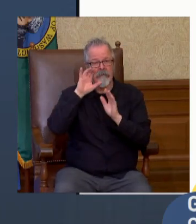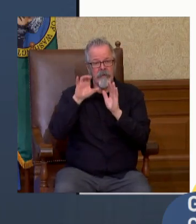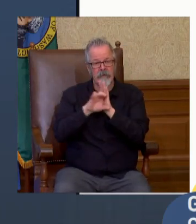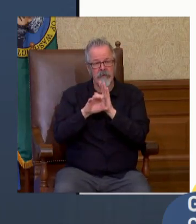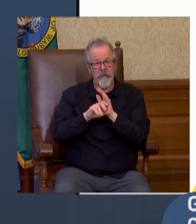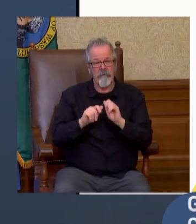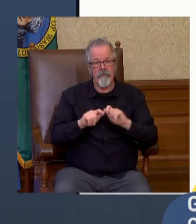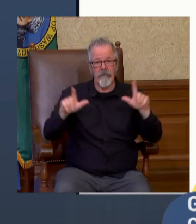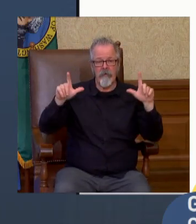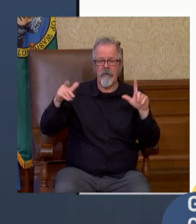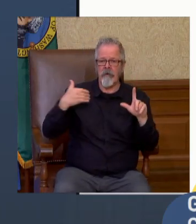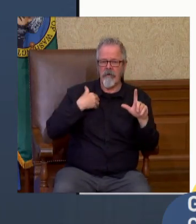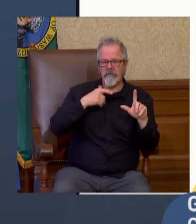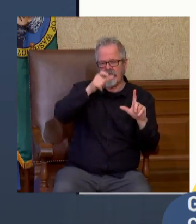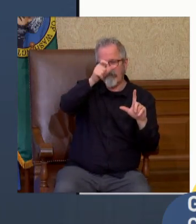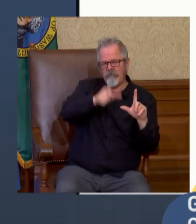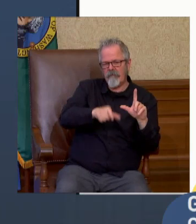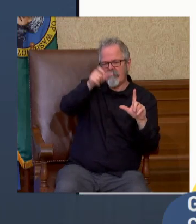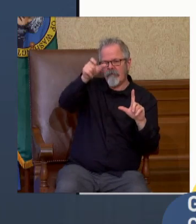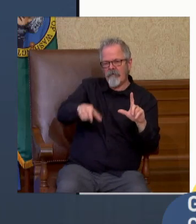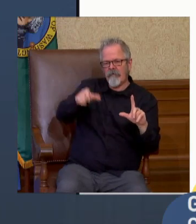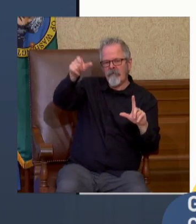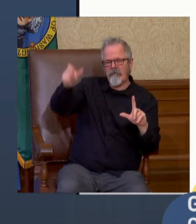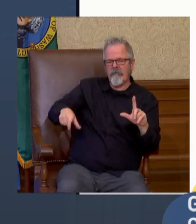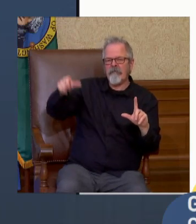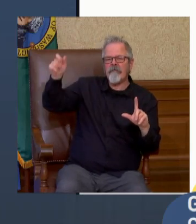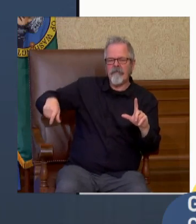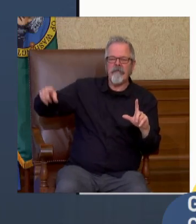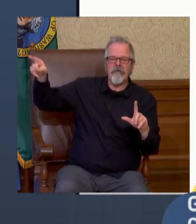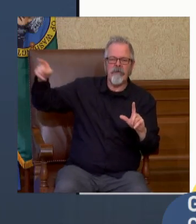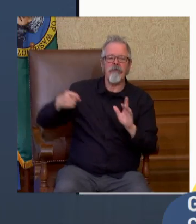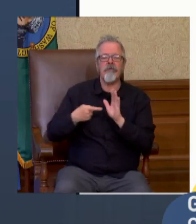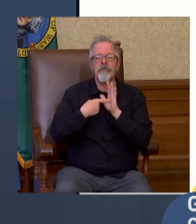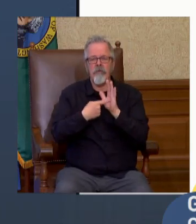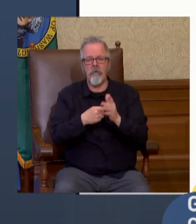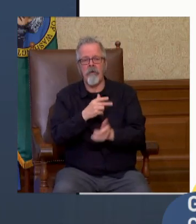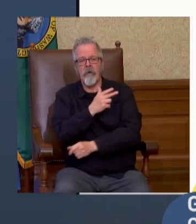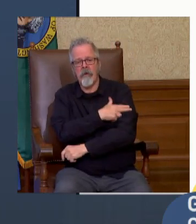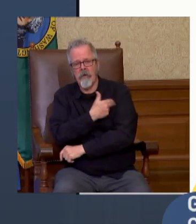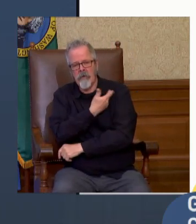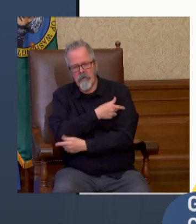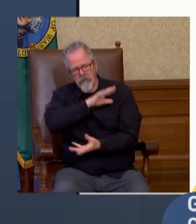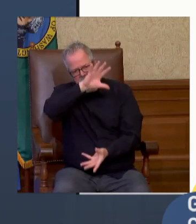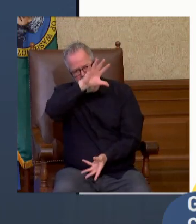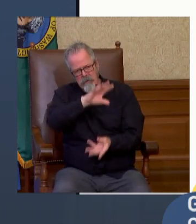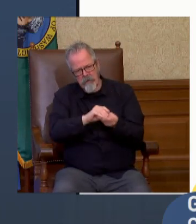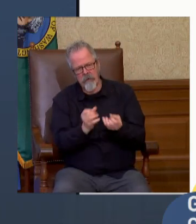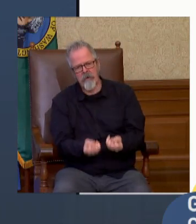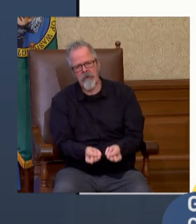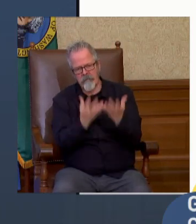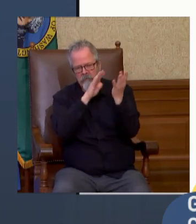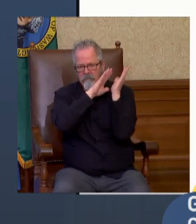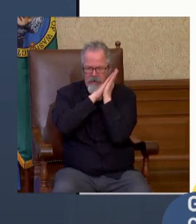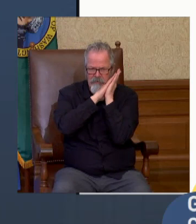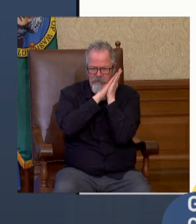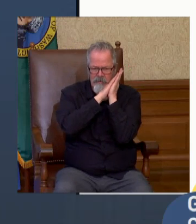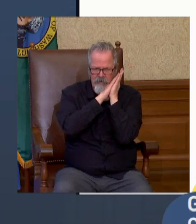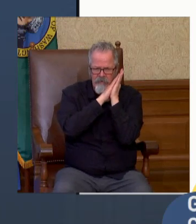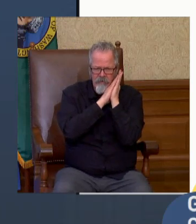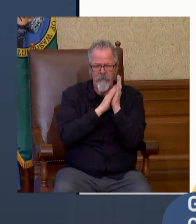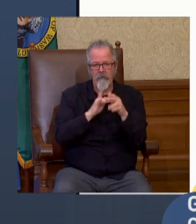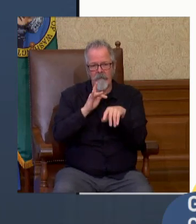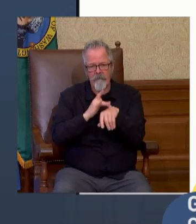additional beds that are available in our system, but currently are not used by a patient. And you'll see that we have maintained